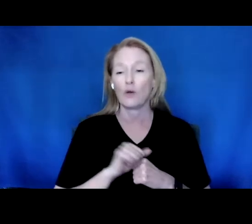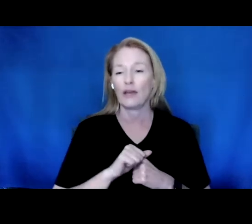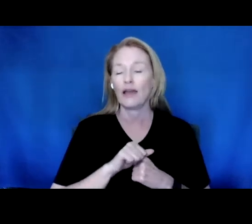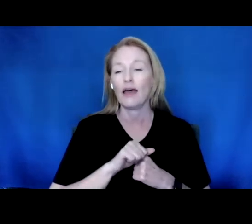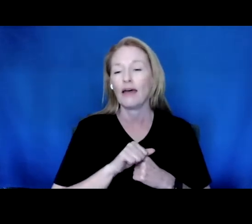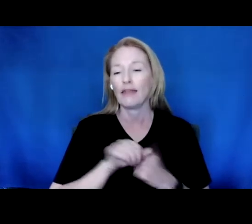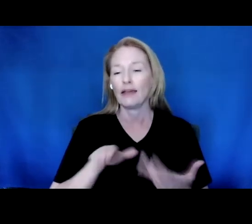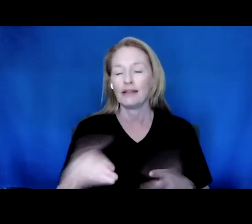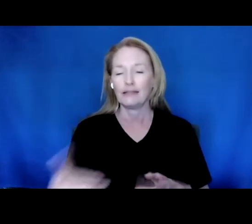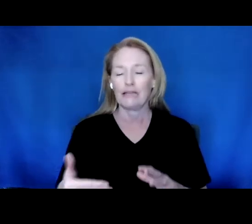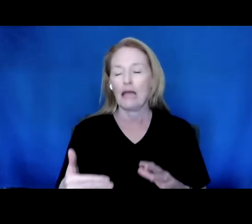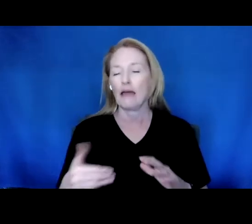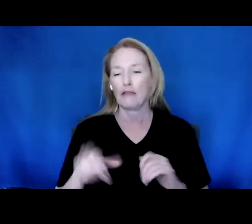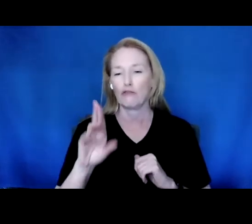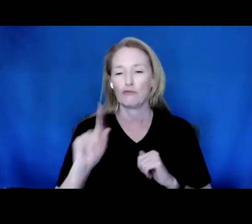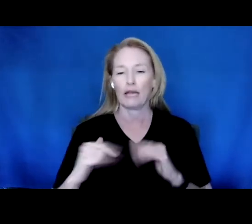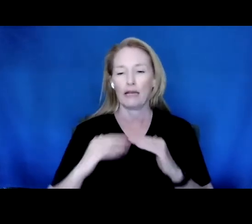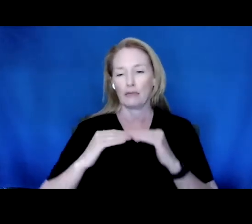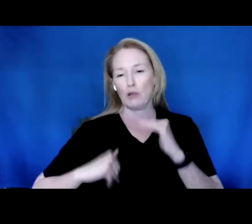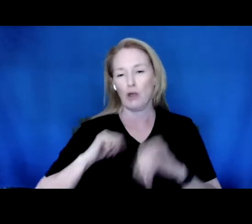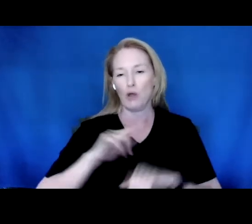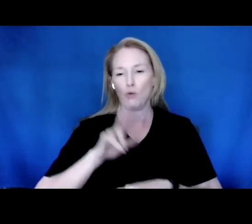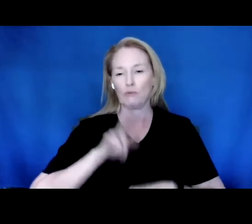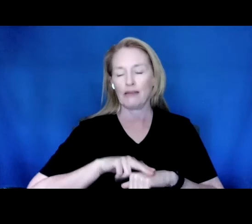average during this period of time.